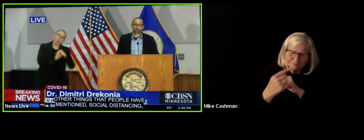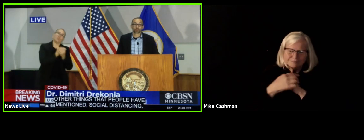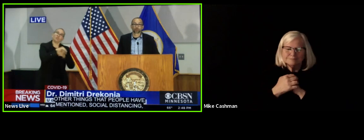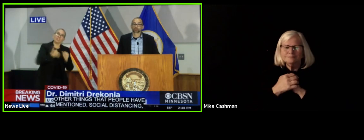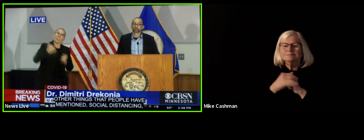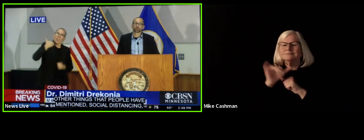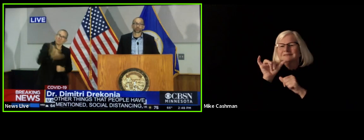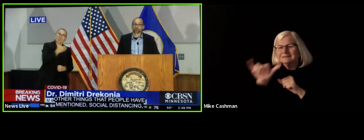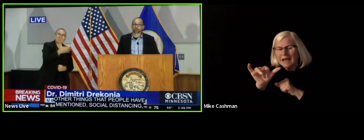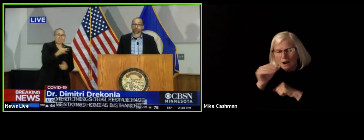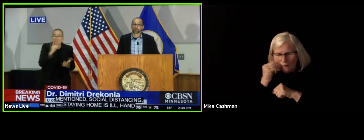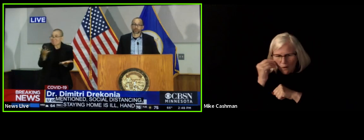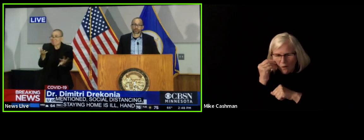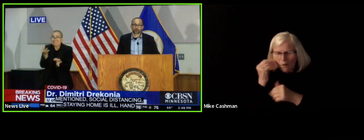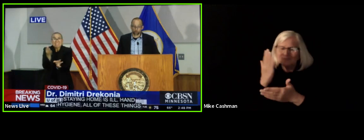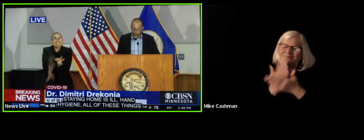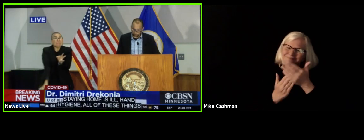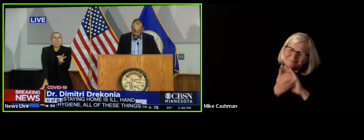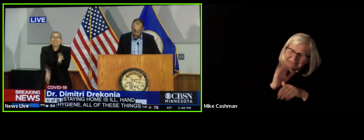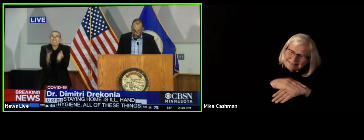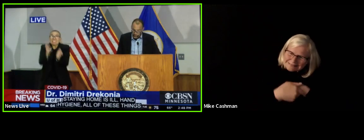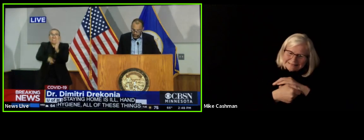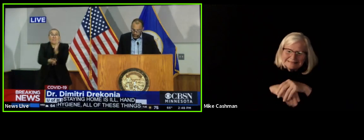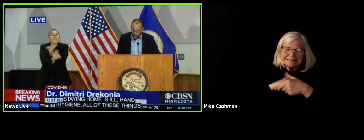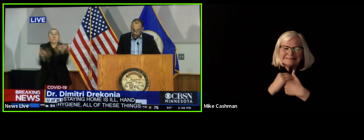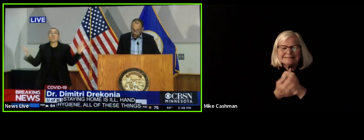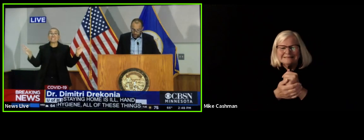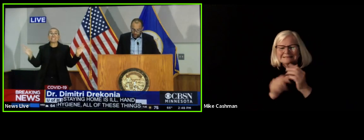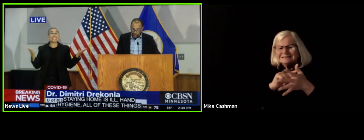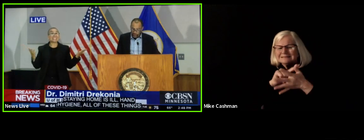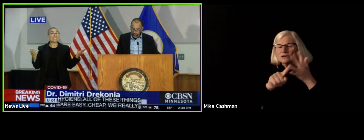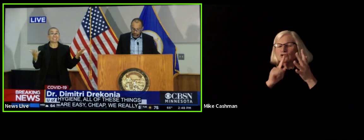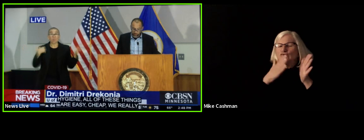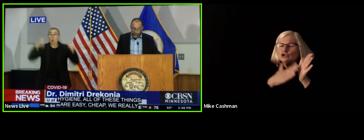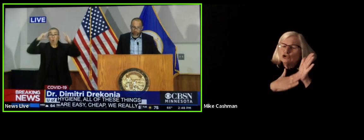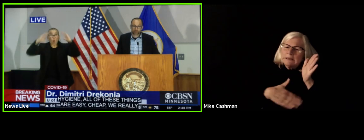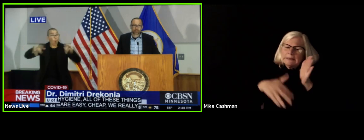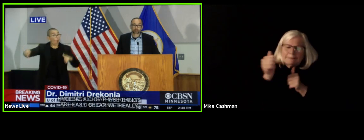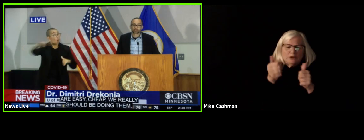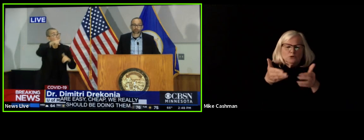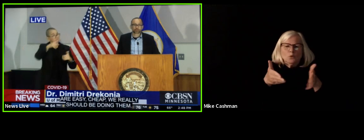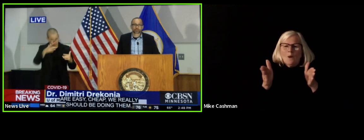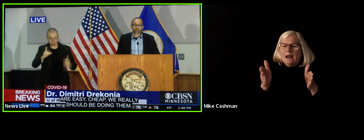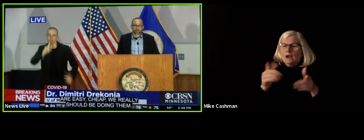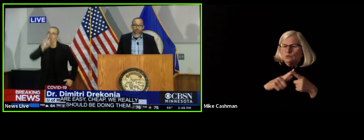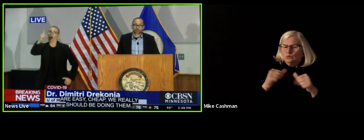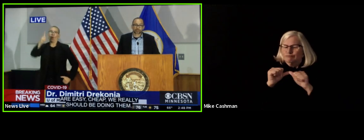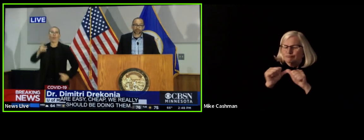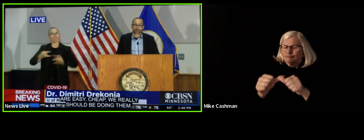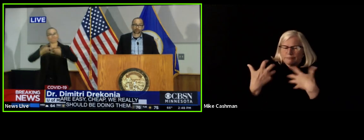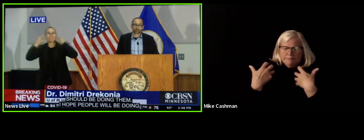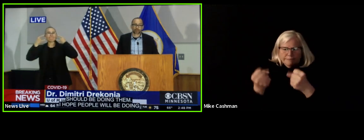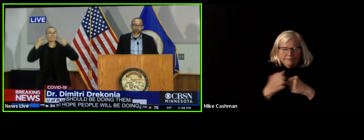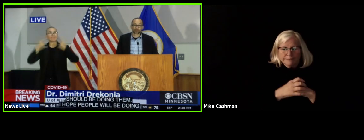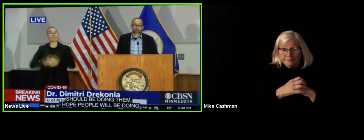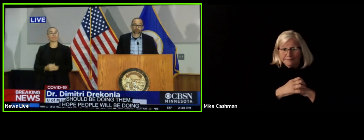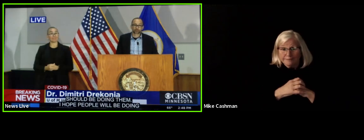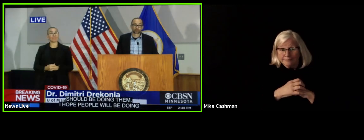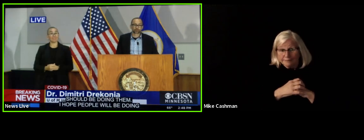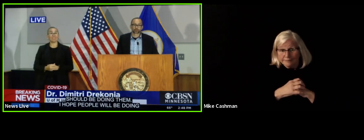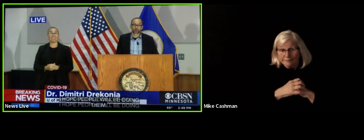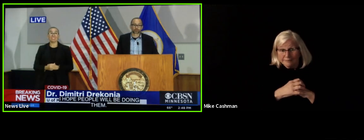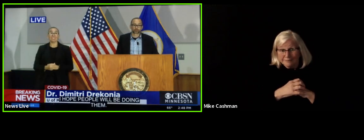cheap. We really should be doing them, and I hope people will be doing them. I'm going to close by saying that uptake really is key. If everyone